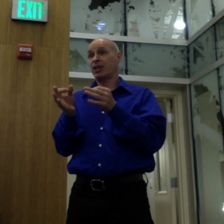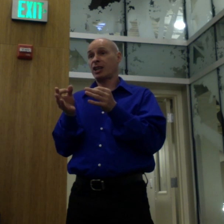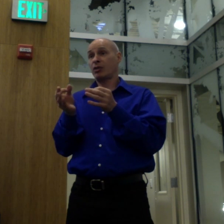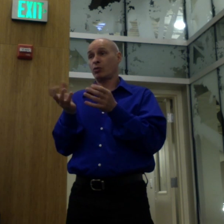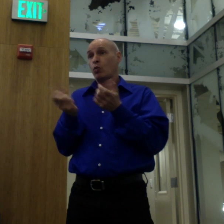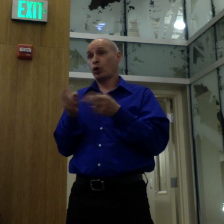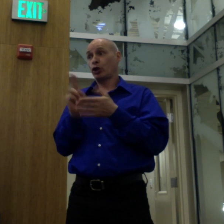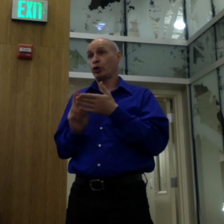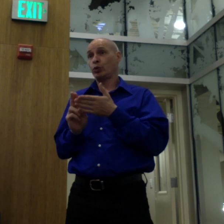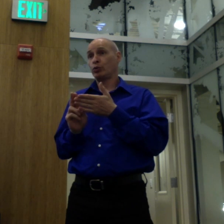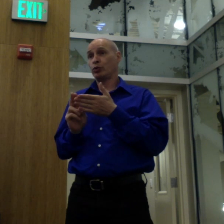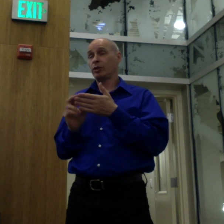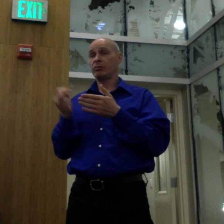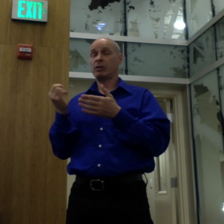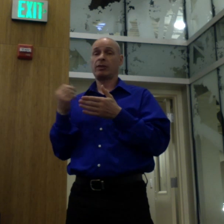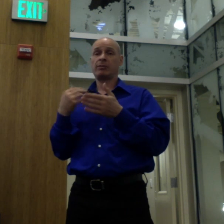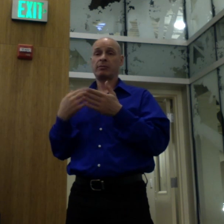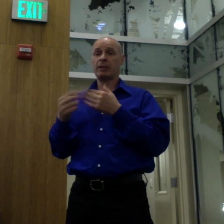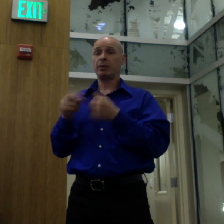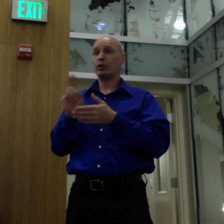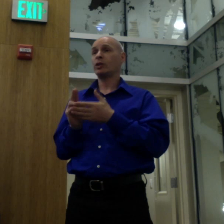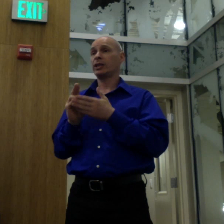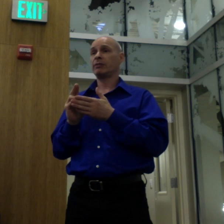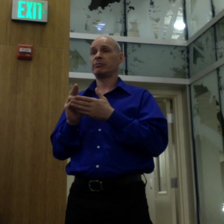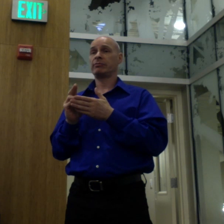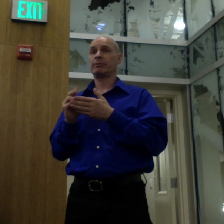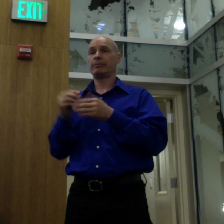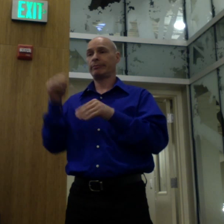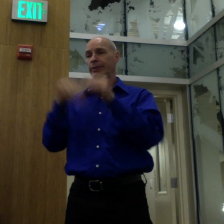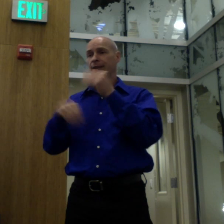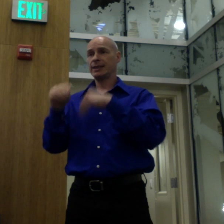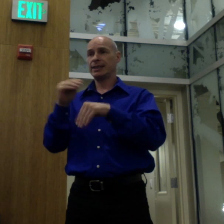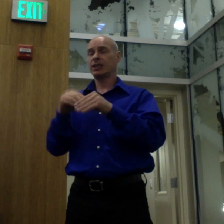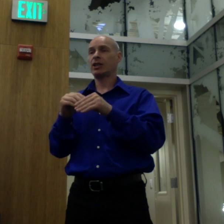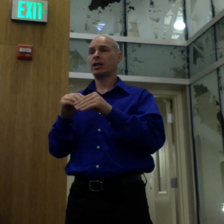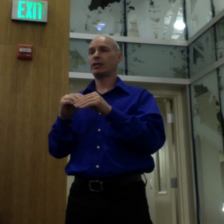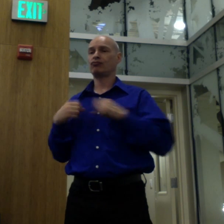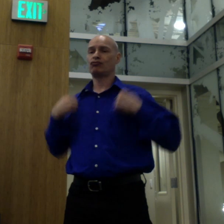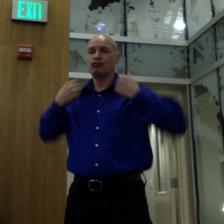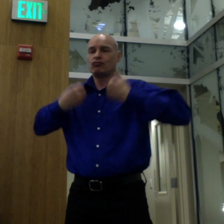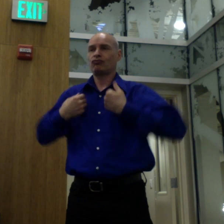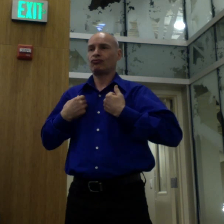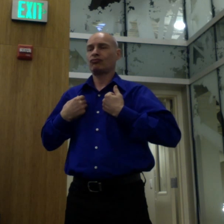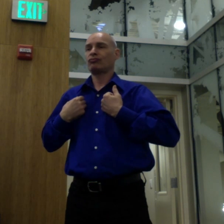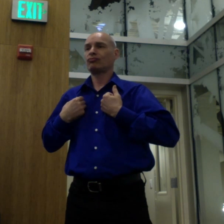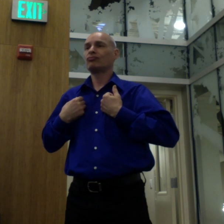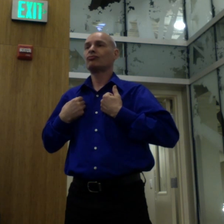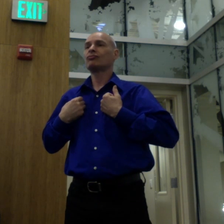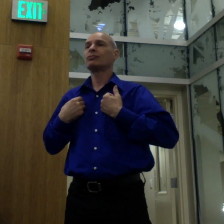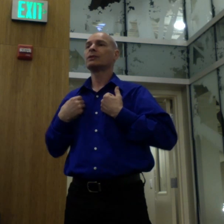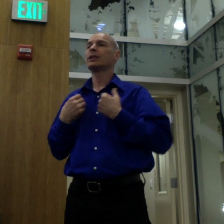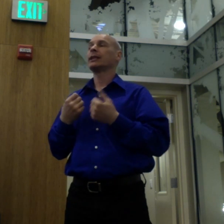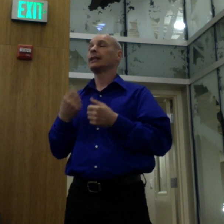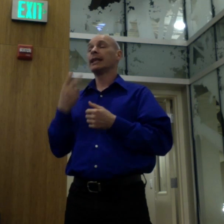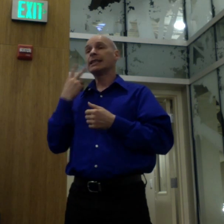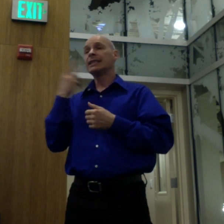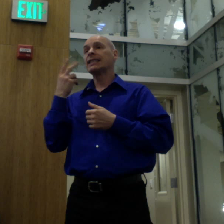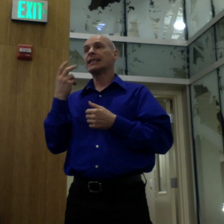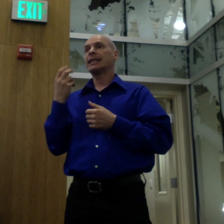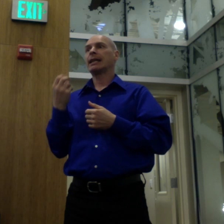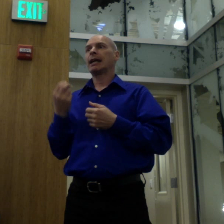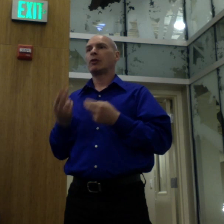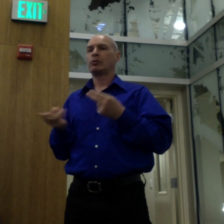backpacking. Try some of these flavors out. See which ones you like, which ones you don't like. See just how loaded in sodium they are.